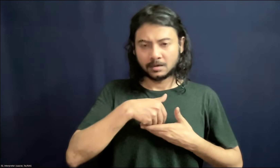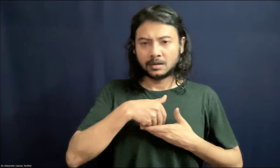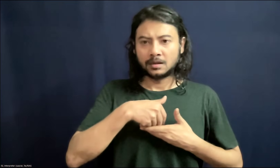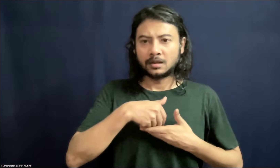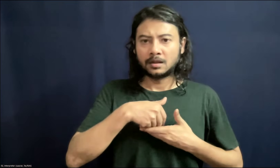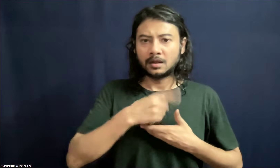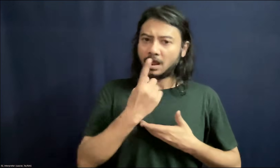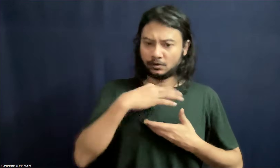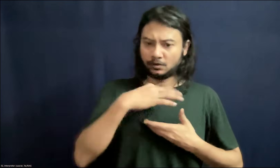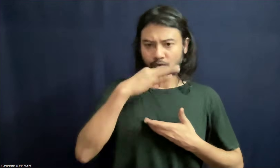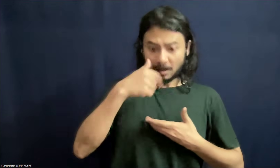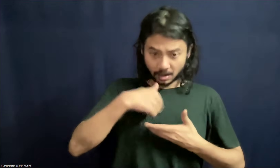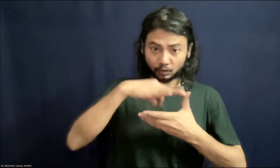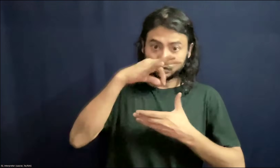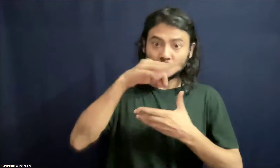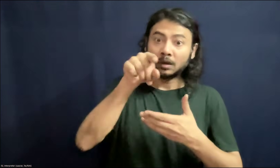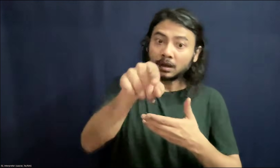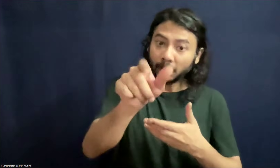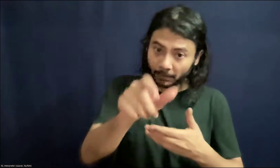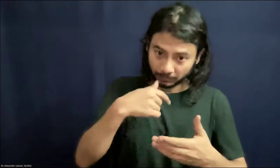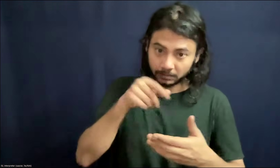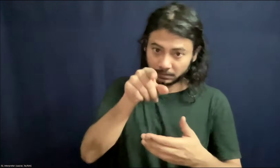Like in your body, you have only your soul, right?